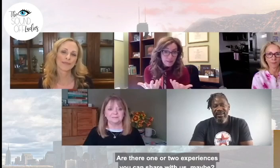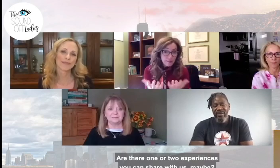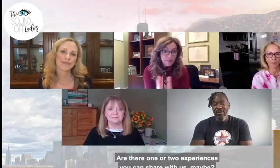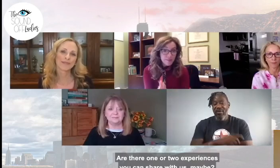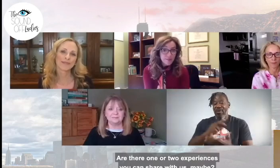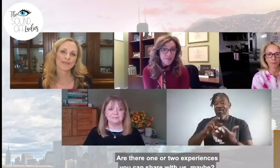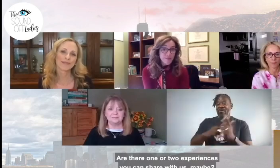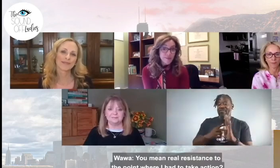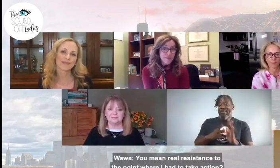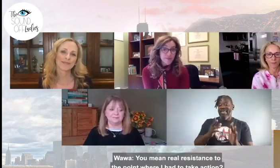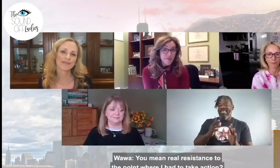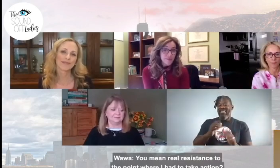Gallaudet.